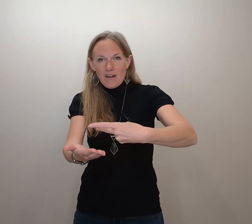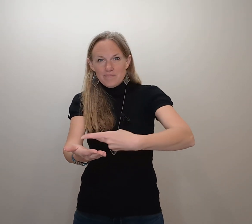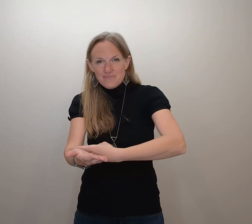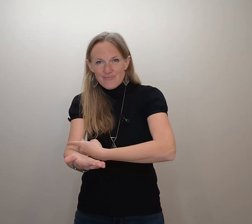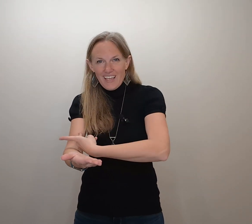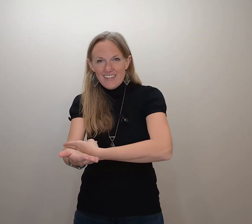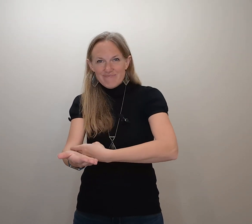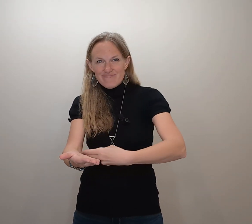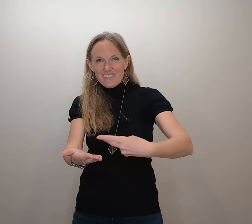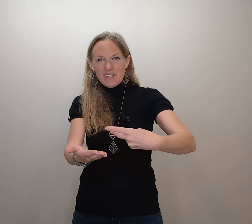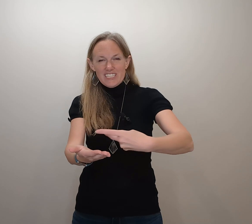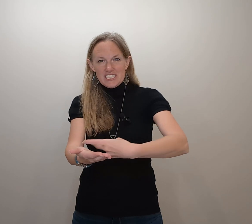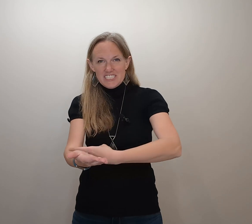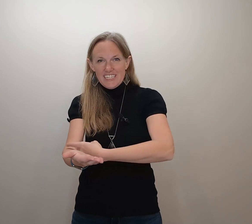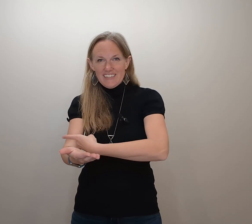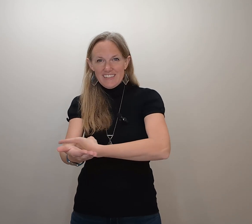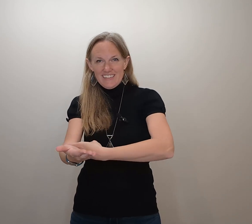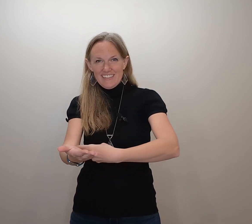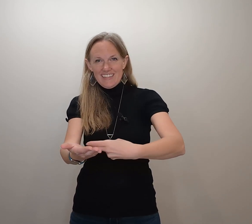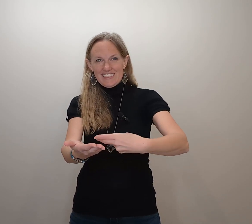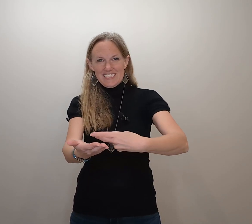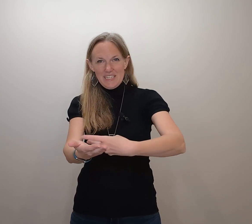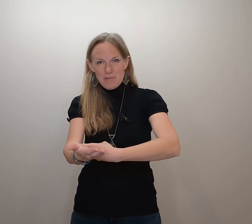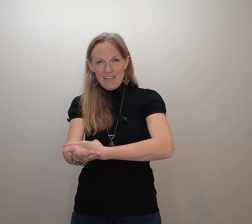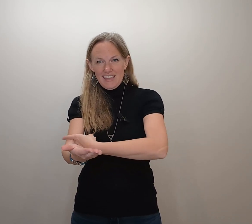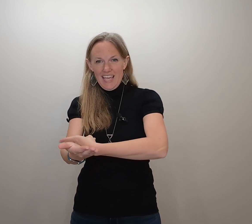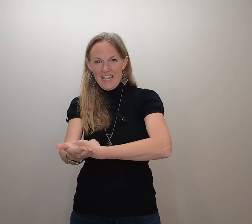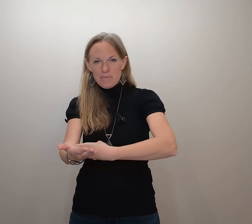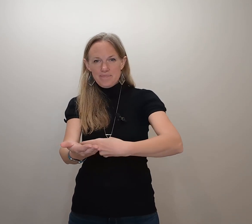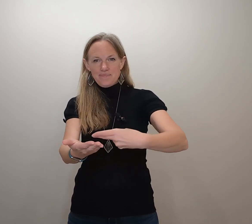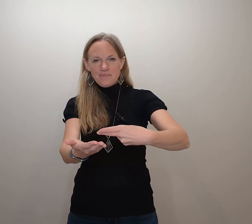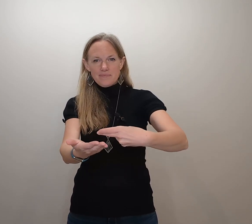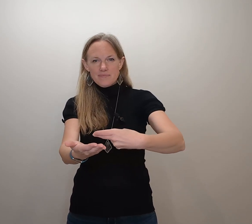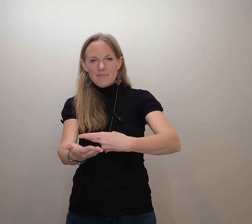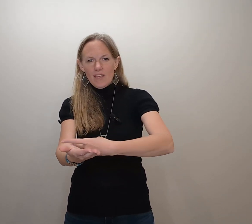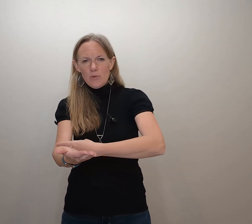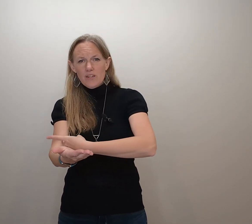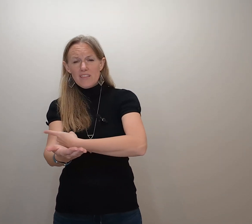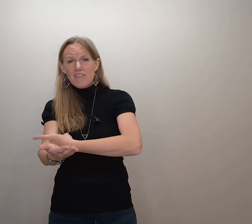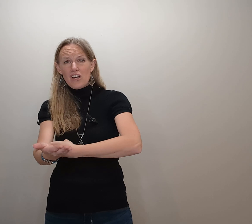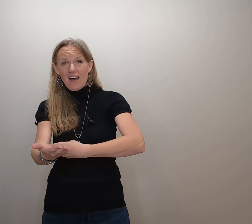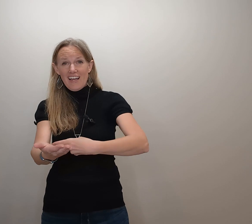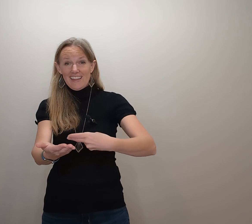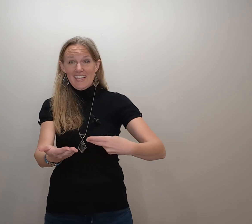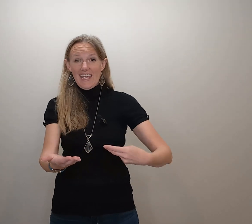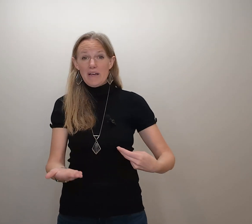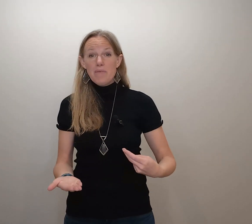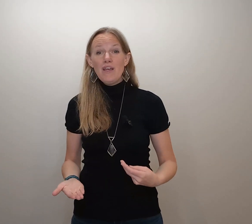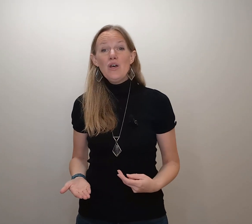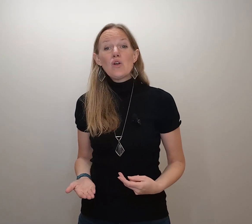forearm. Okay, we're going to shear that sheep, a lamb. Who would have thought a lamb